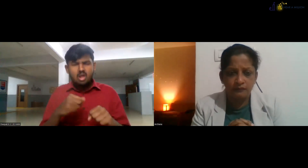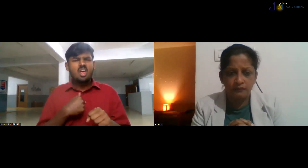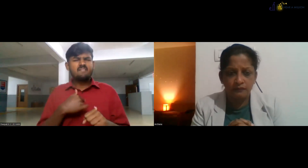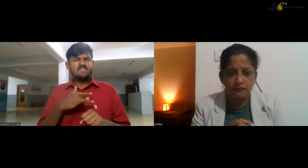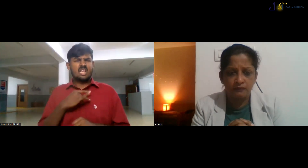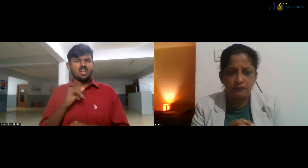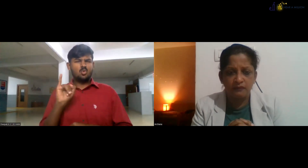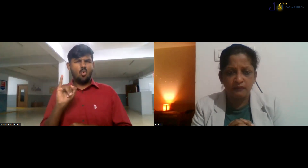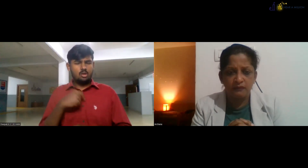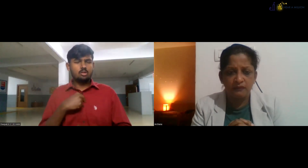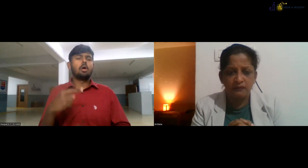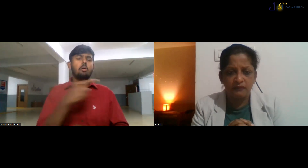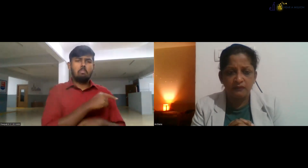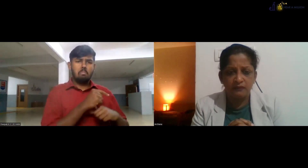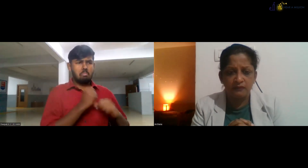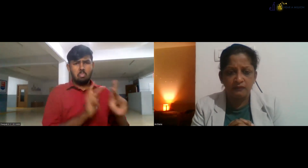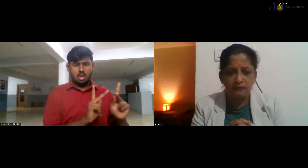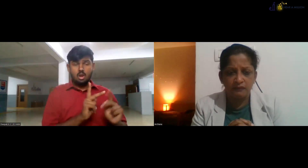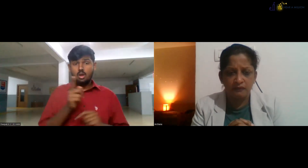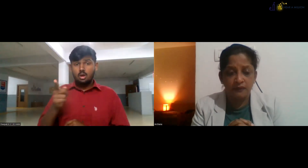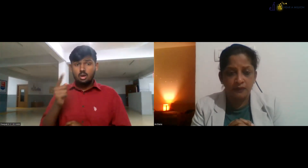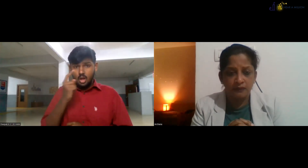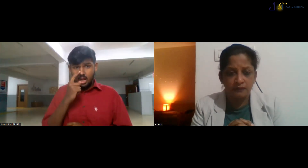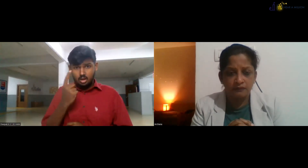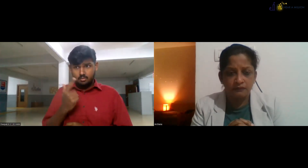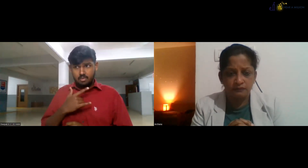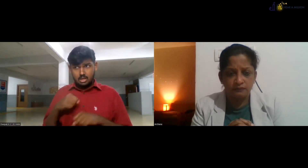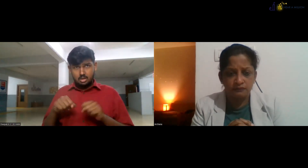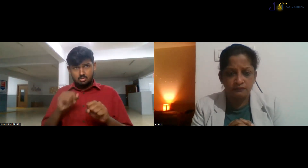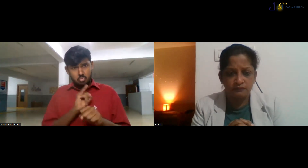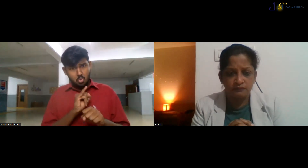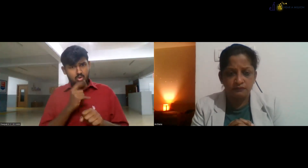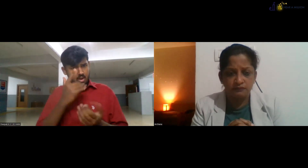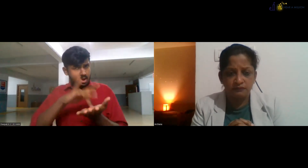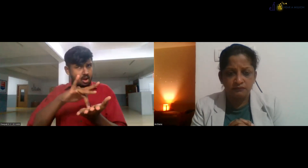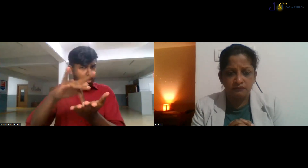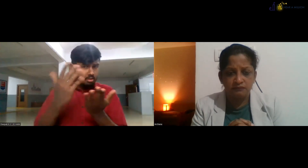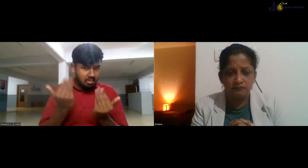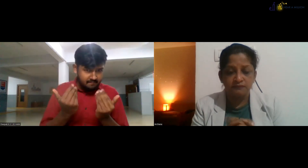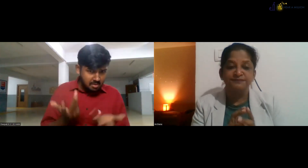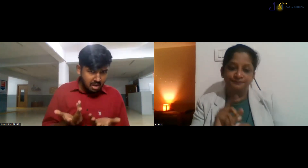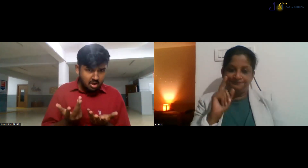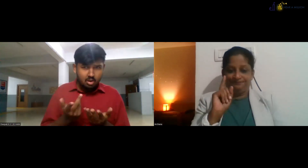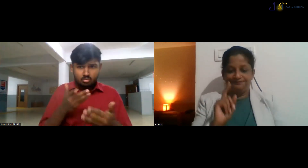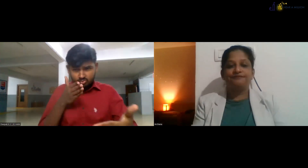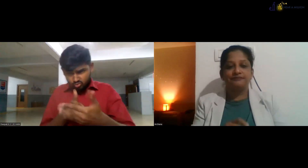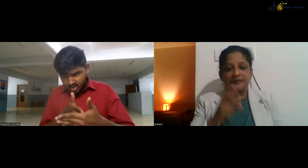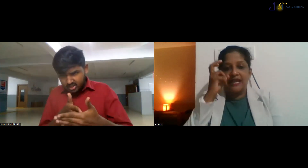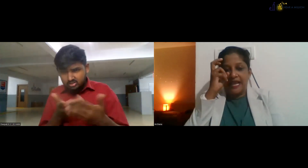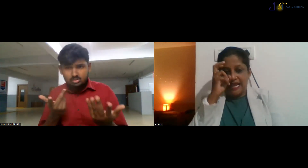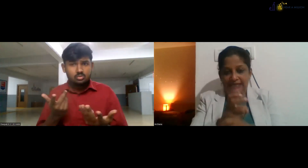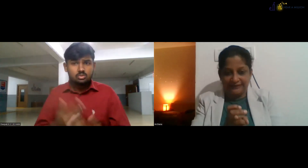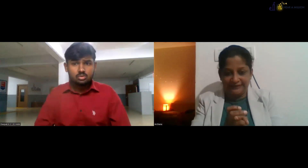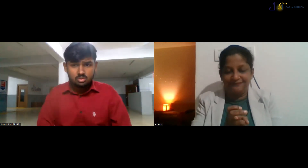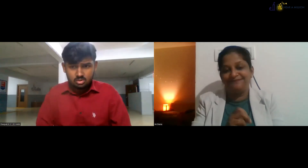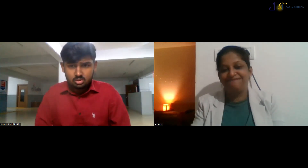So for example, if I'm riding a bike, I want to pee, that I can get, I can do that,